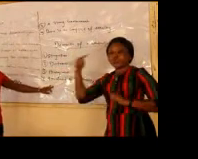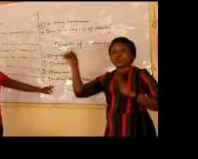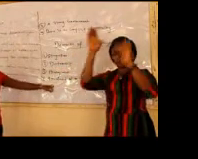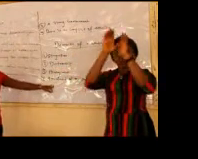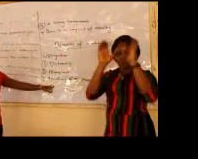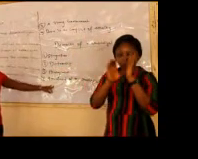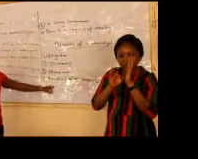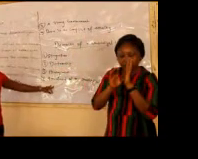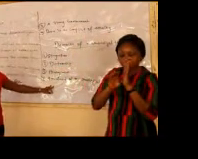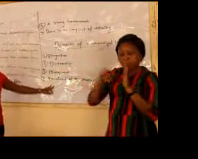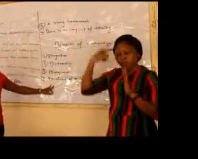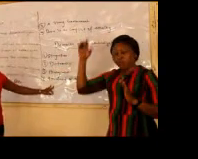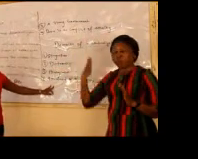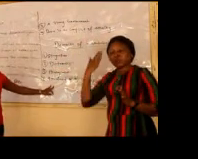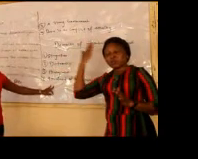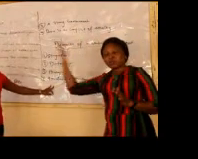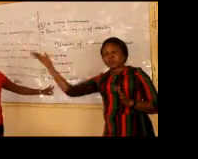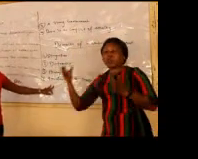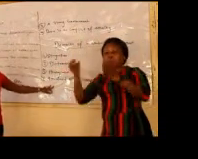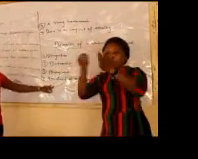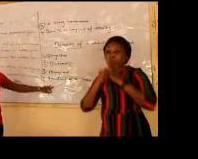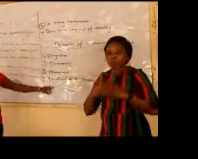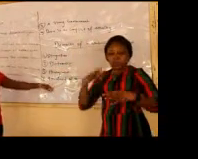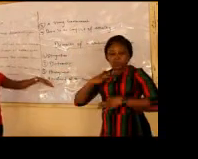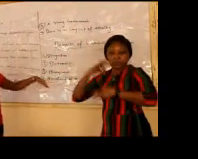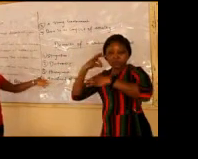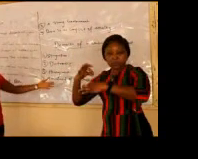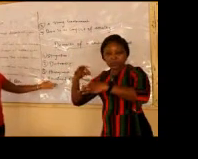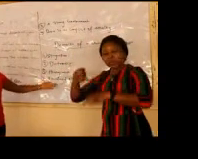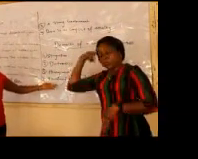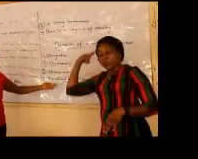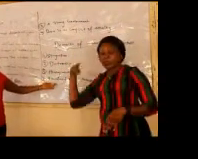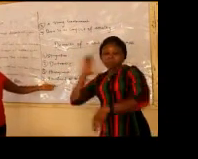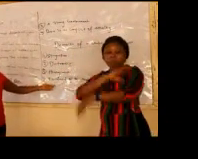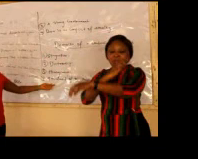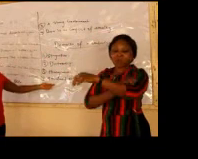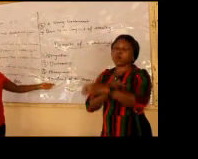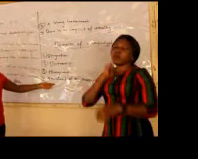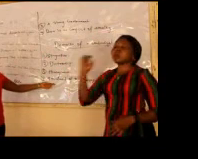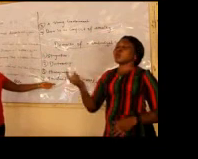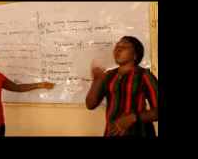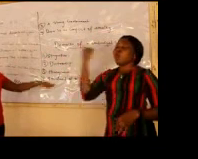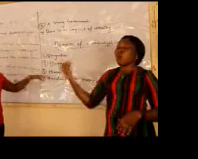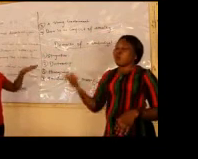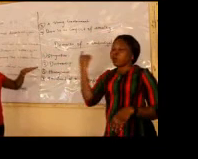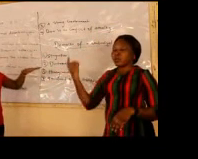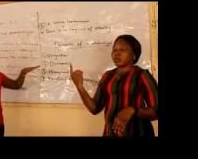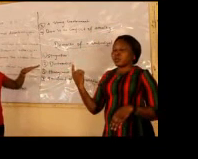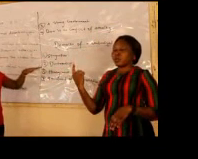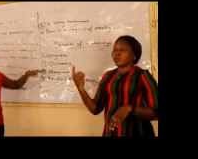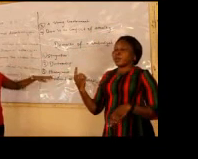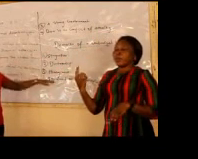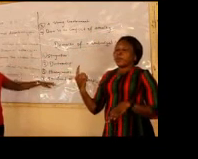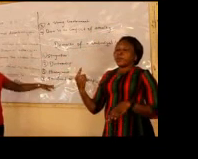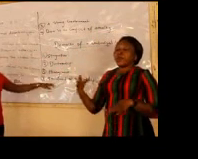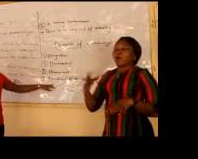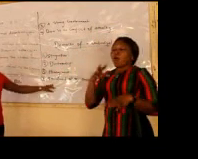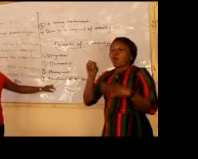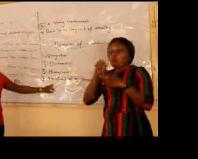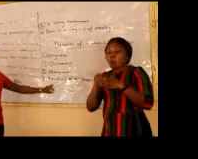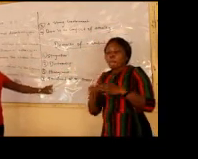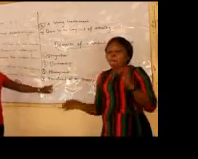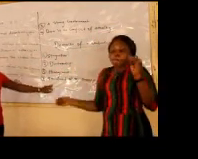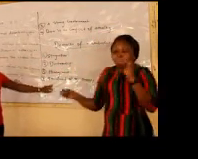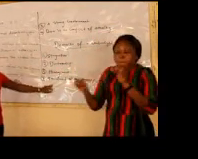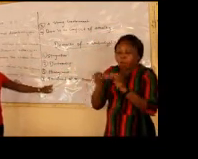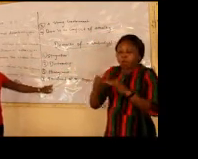their selfish interest, because power is only focused, or power is more concentrated